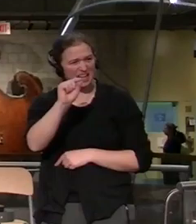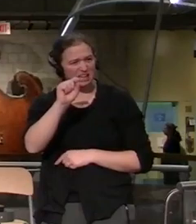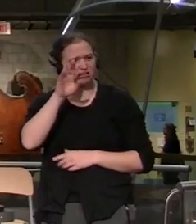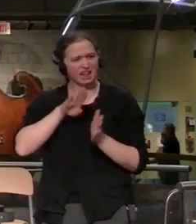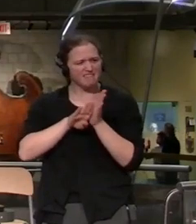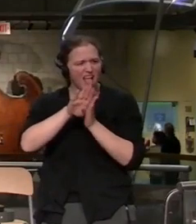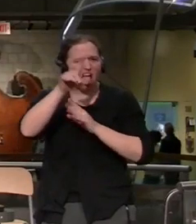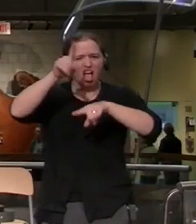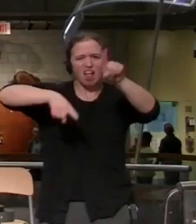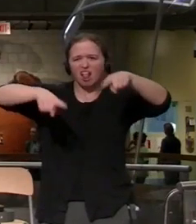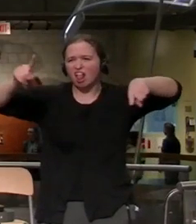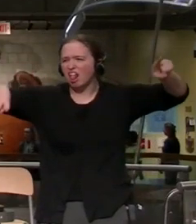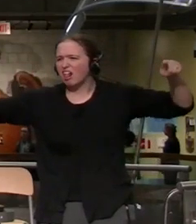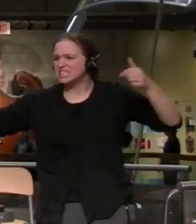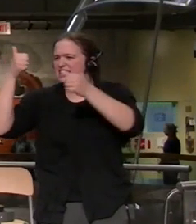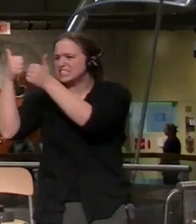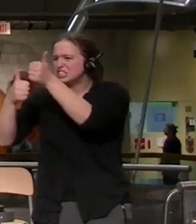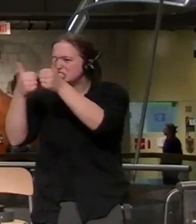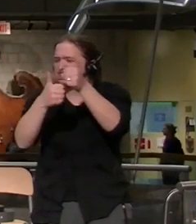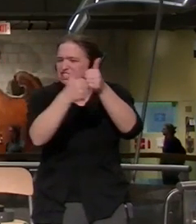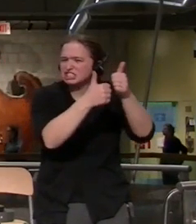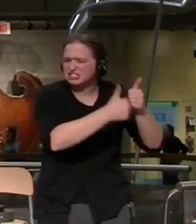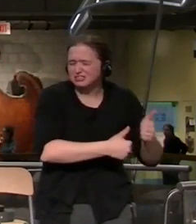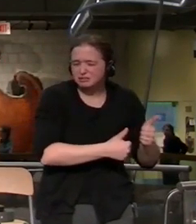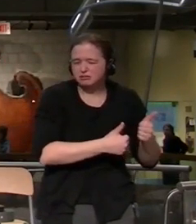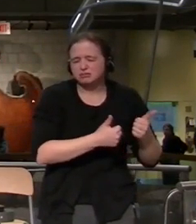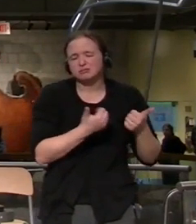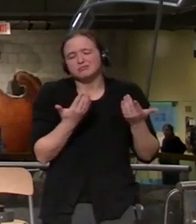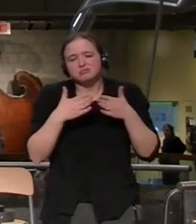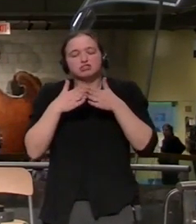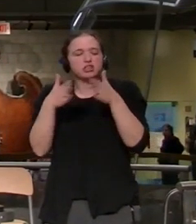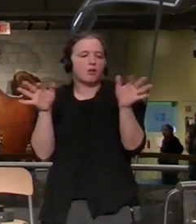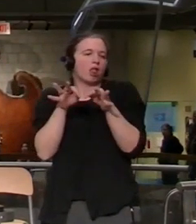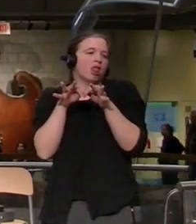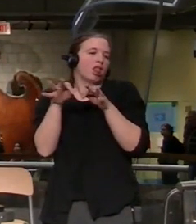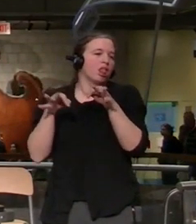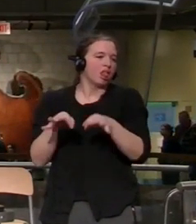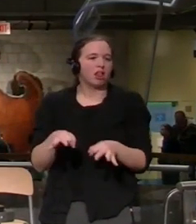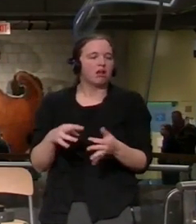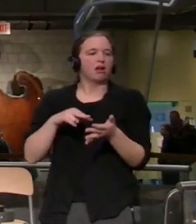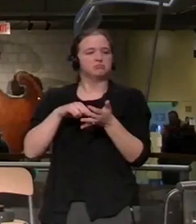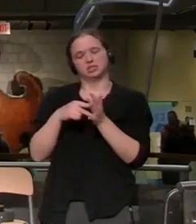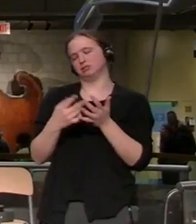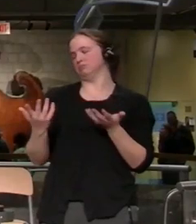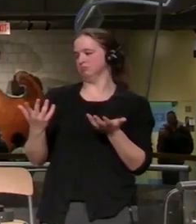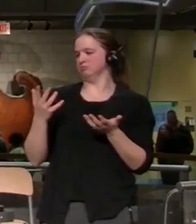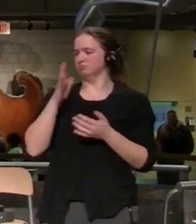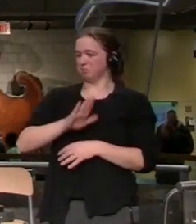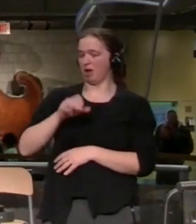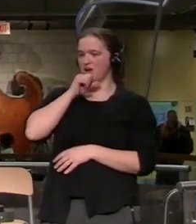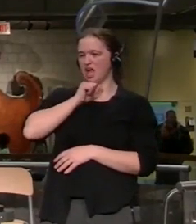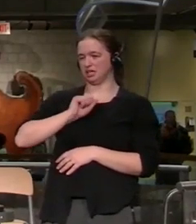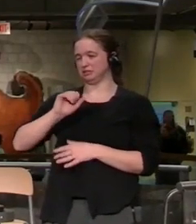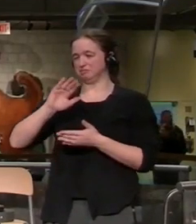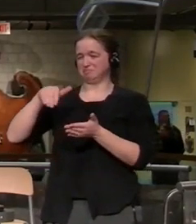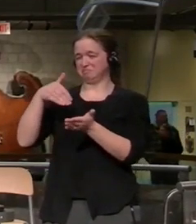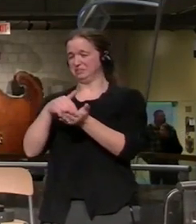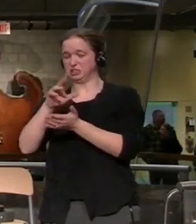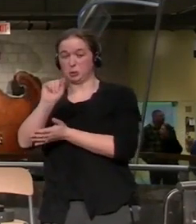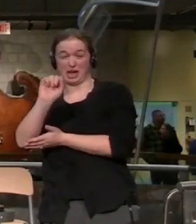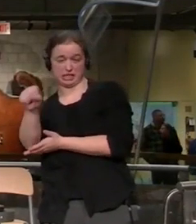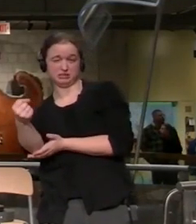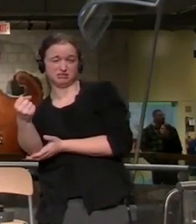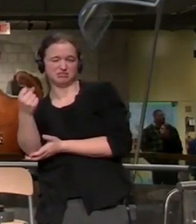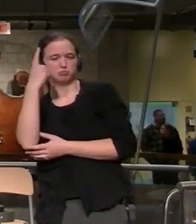its optimum myelination and optimal pruning sometime in the mid-20s. So how do we study this in our lab?